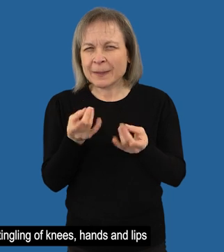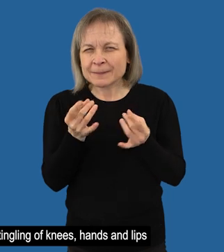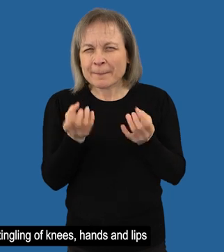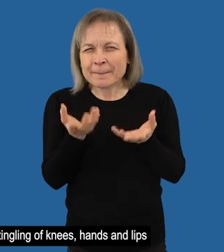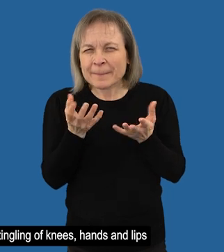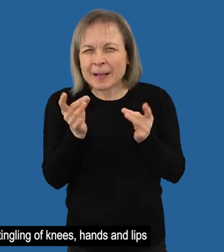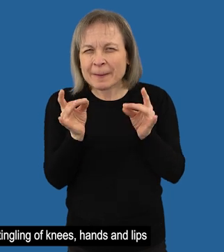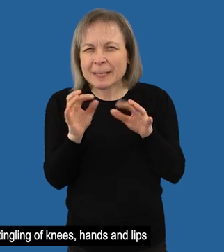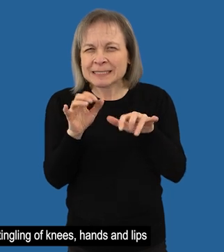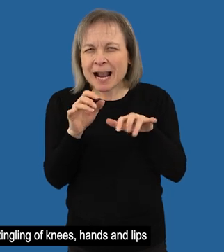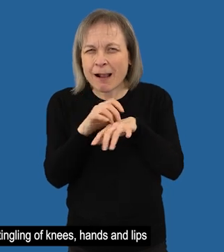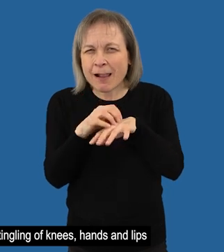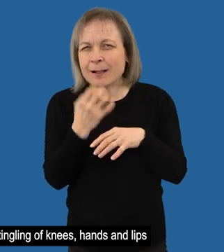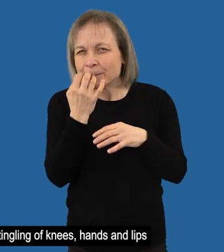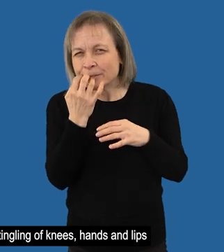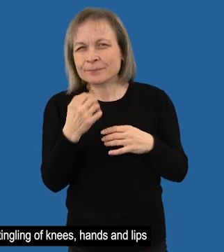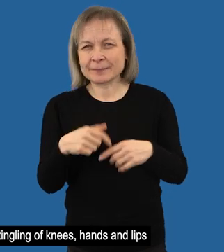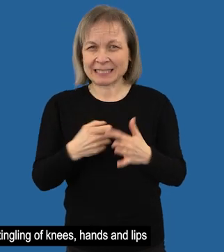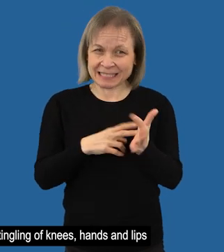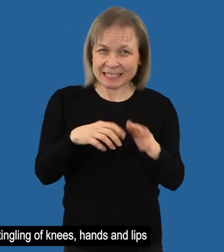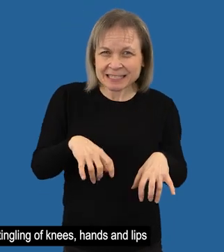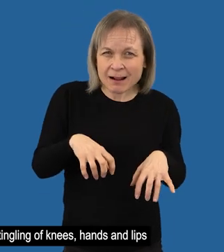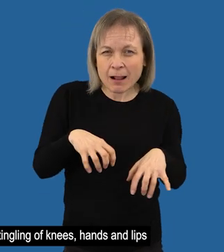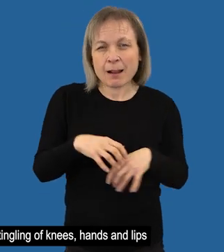Blue or pale tingling of knees, hands and lips.